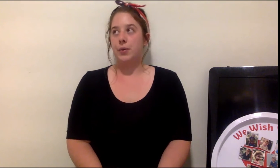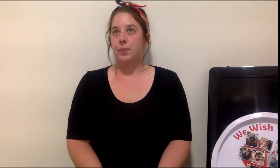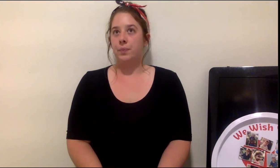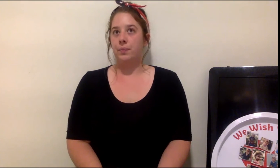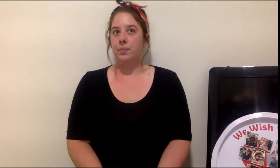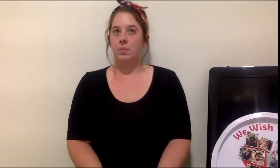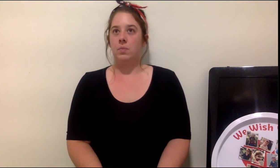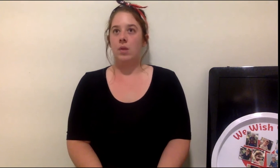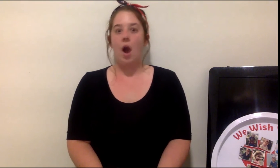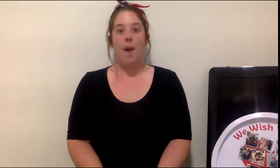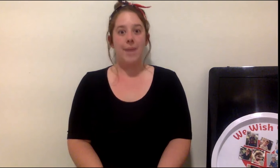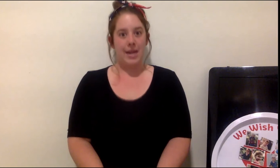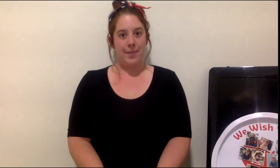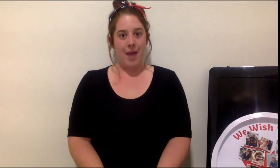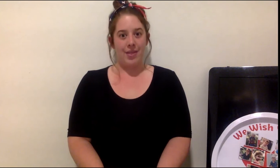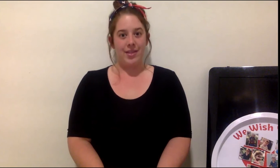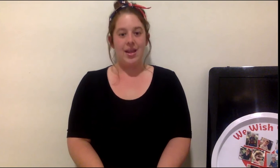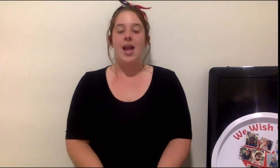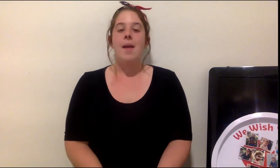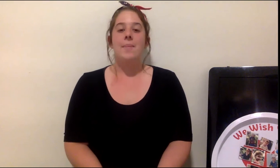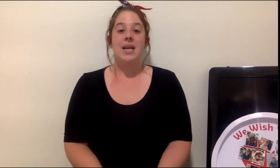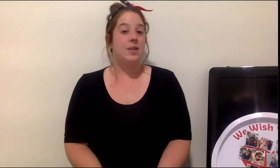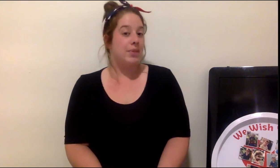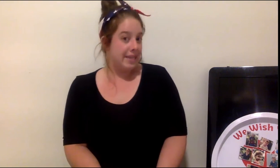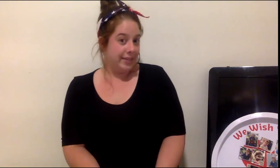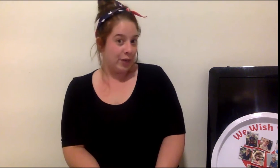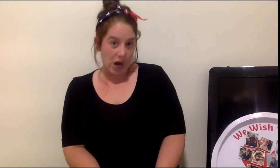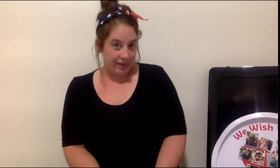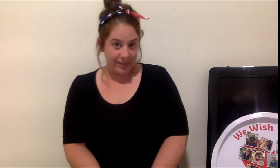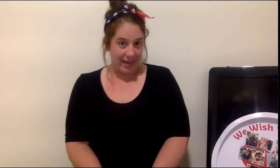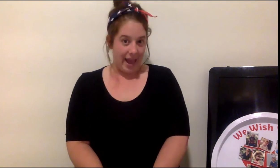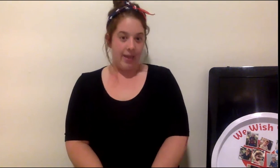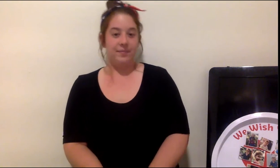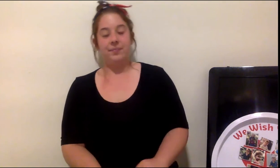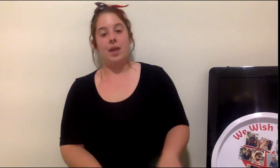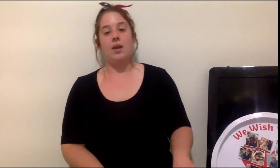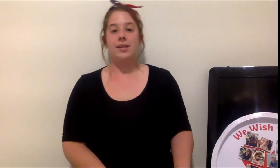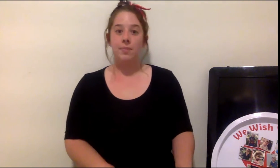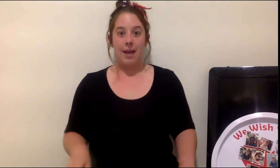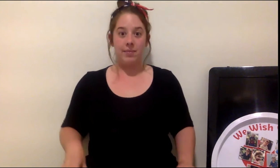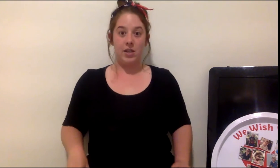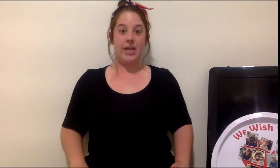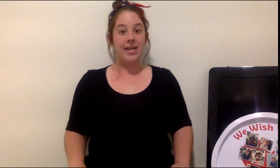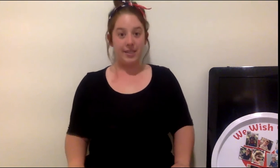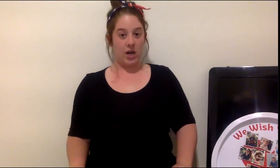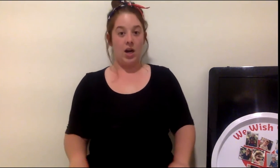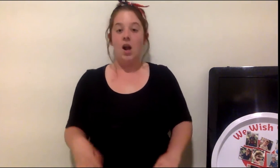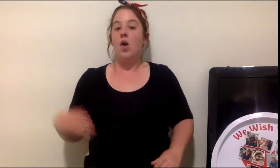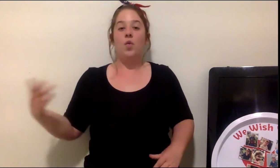do a bunny breath because it was Easter on Sunday. And sometimes during Easter,